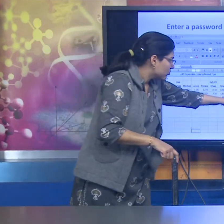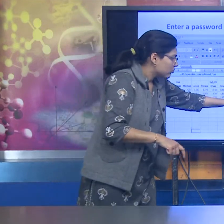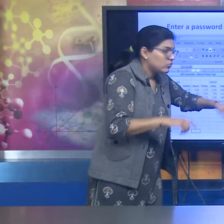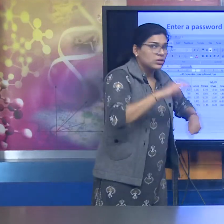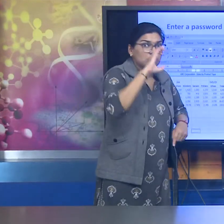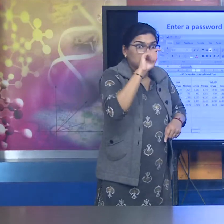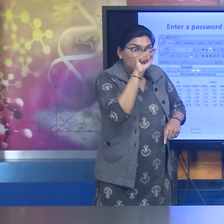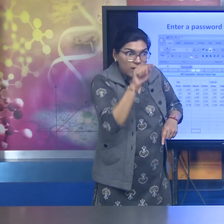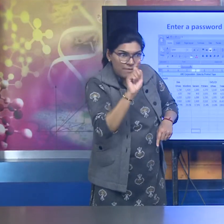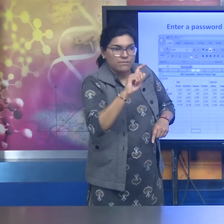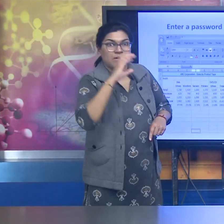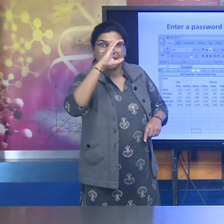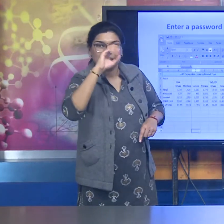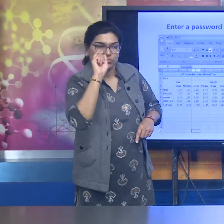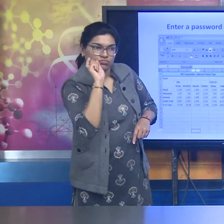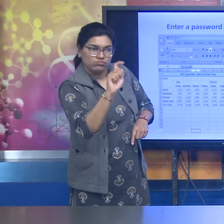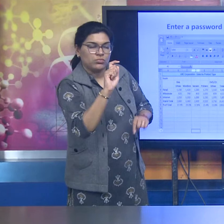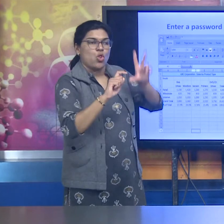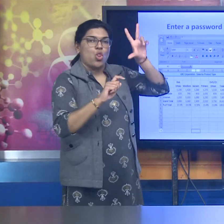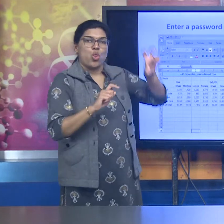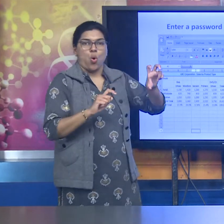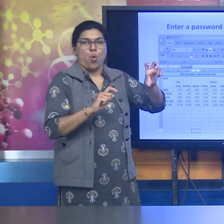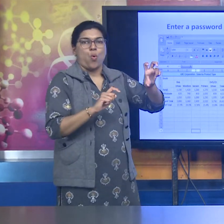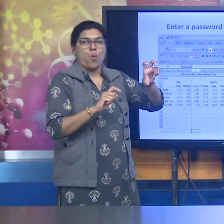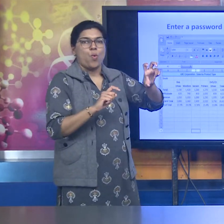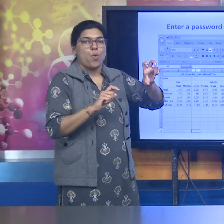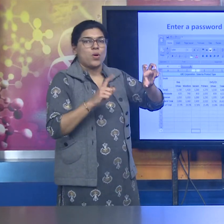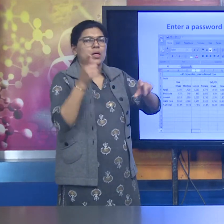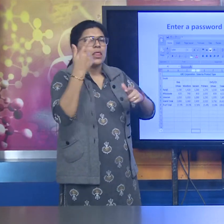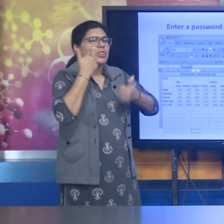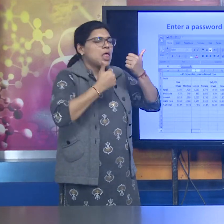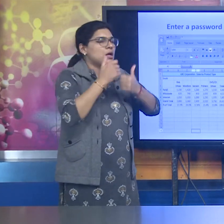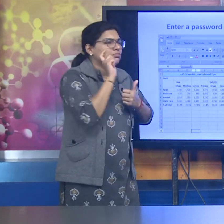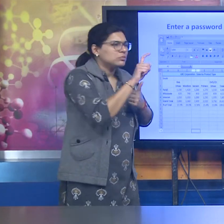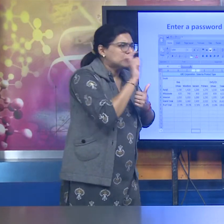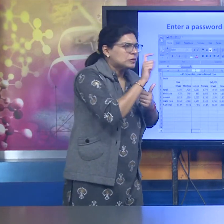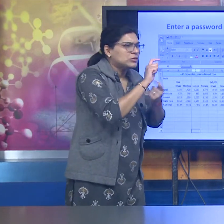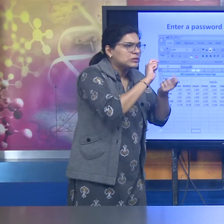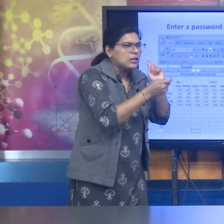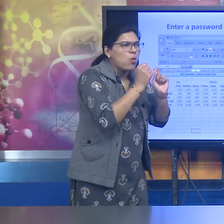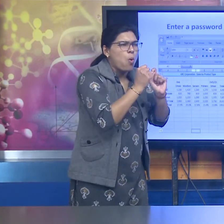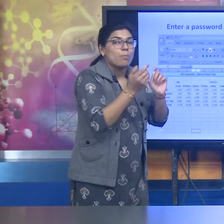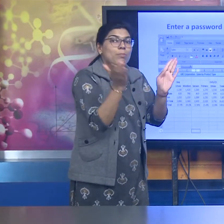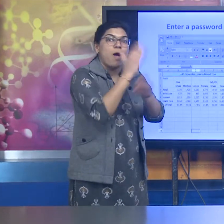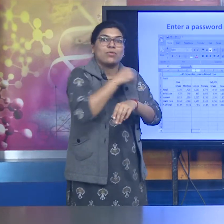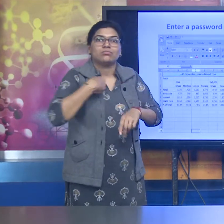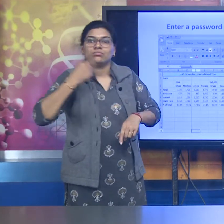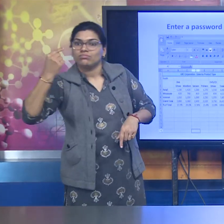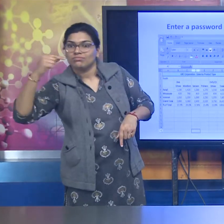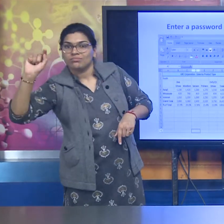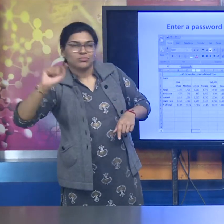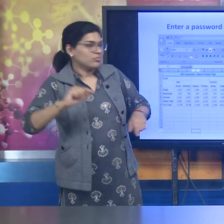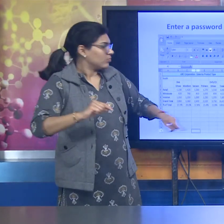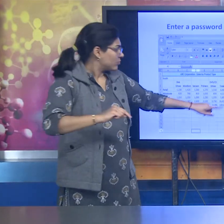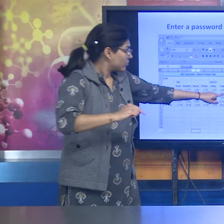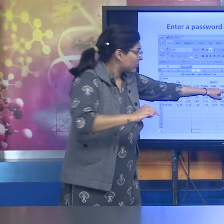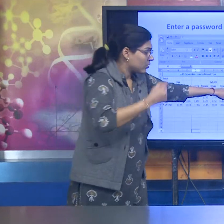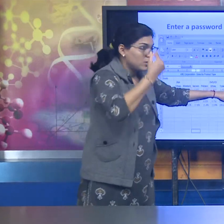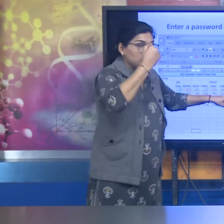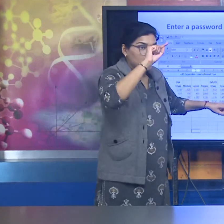Such as you want to have that column or you don't want to have that column, you can select it